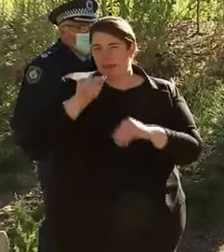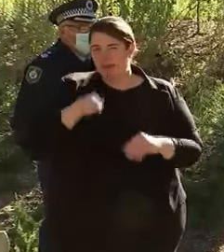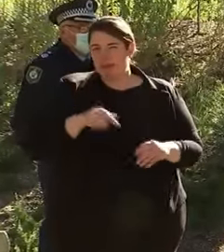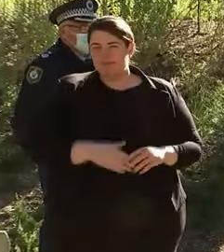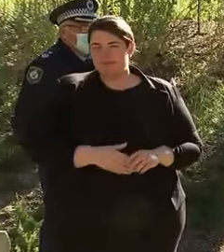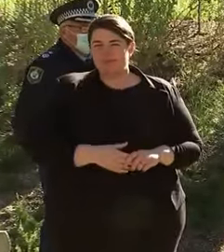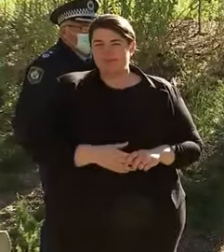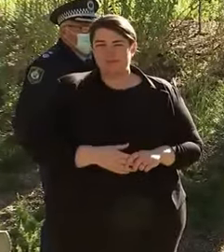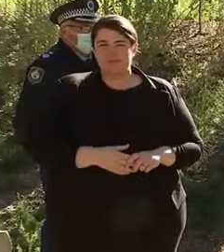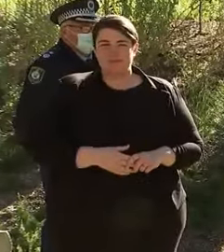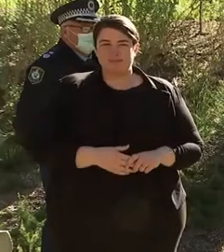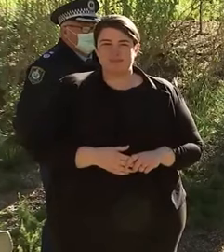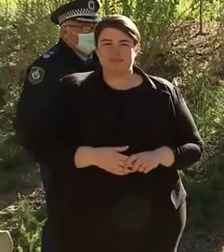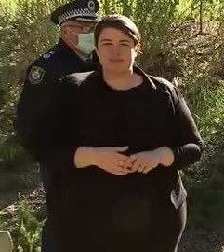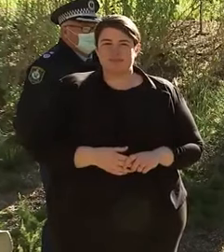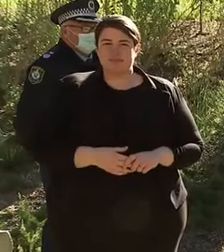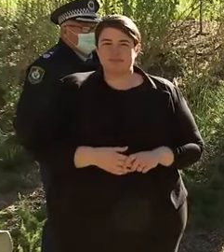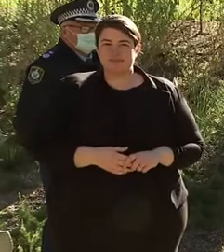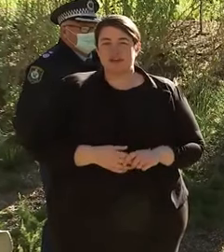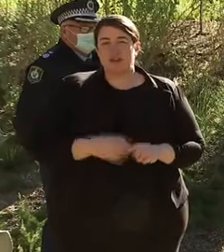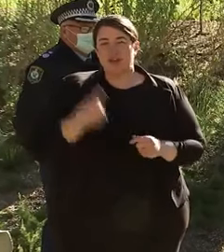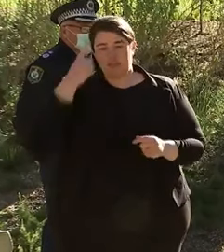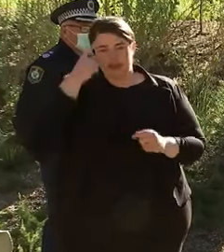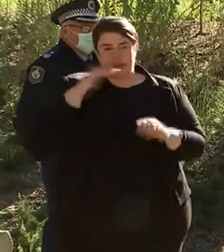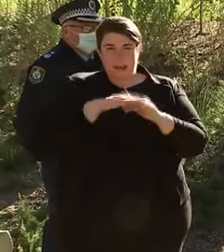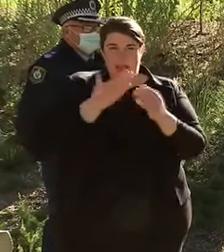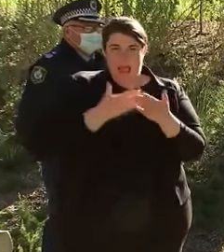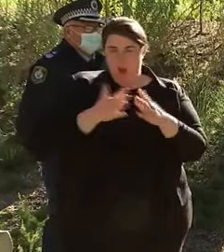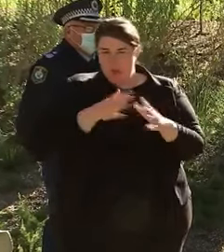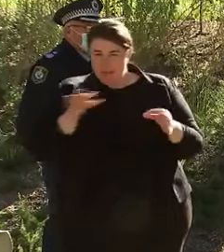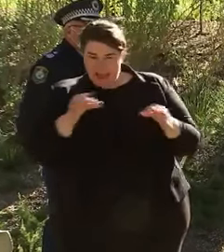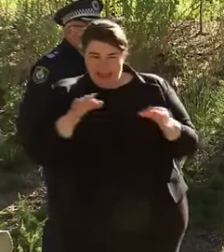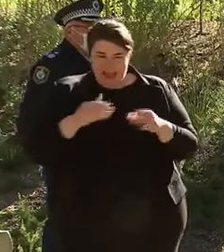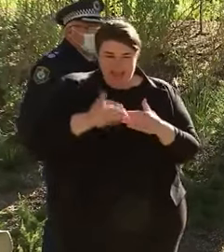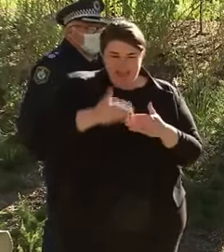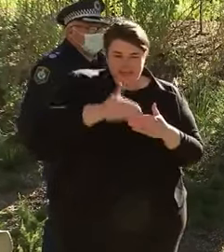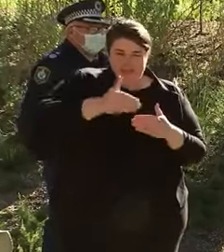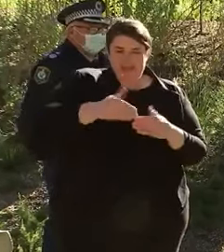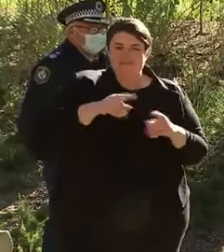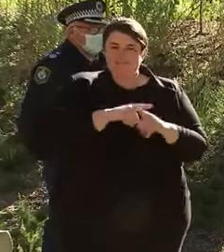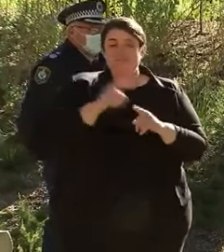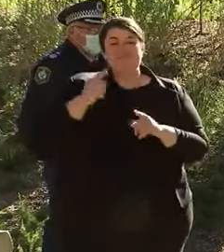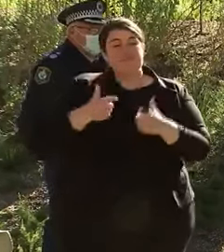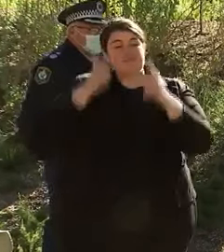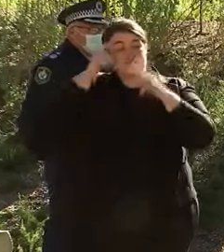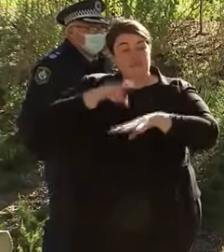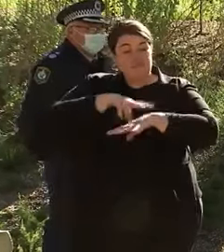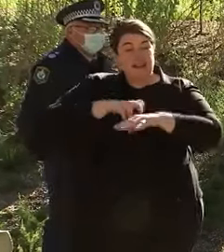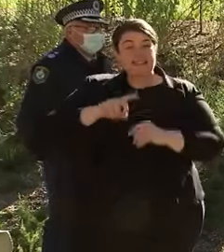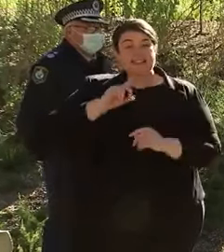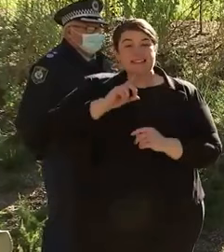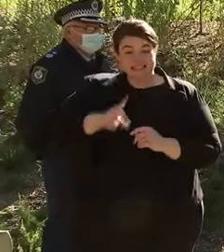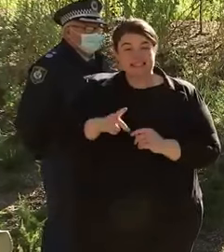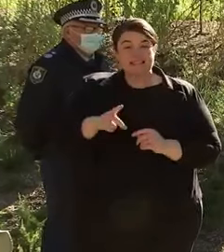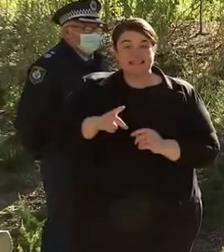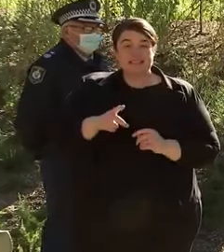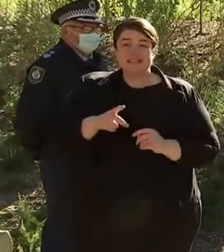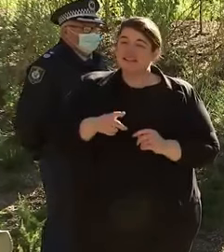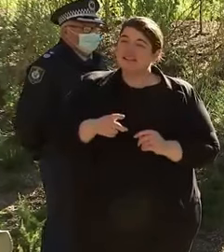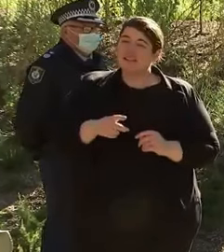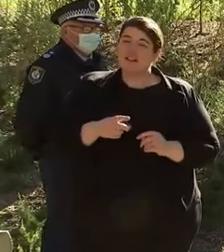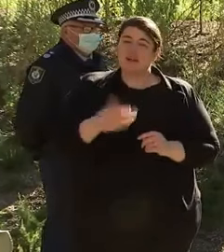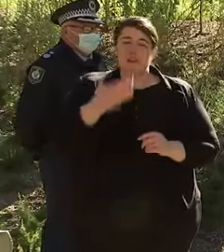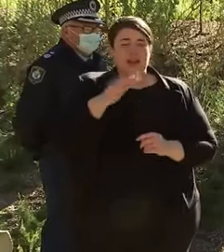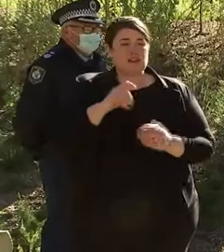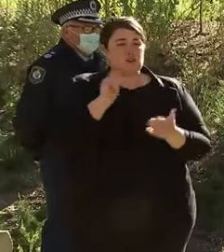this time, freight and logistics becomes particularly important. And to reiterate Deputy Commissioner Warboys' comments earlier, please don't